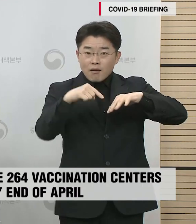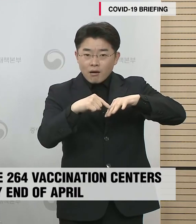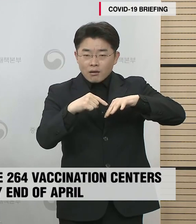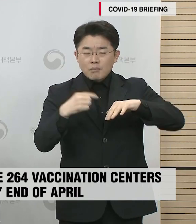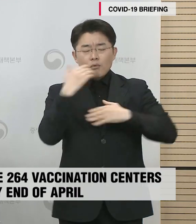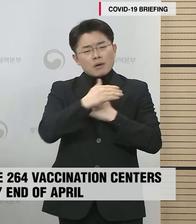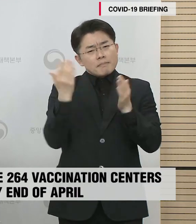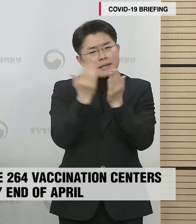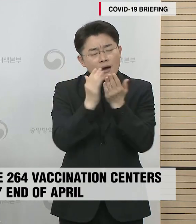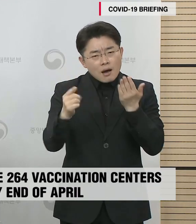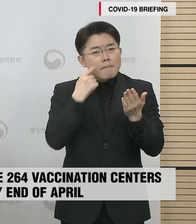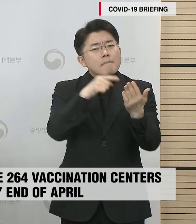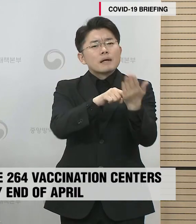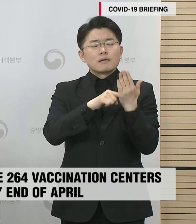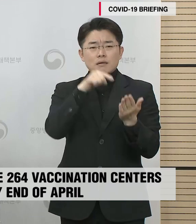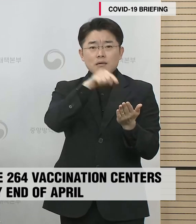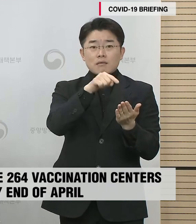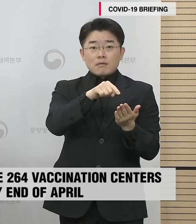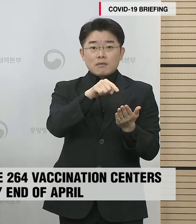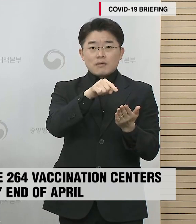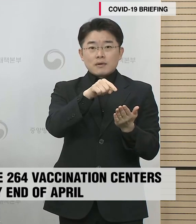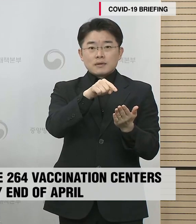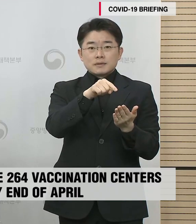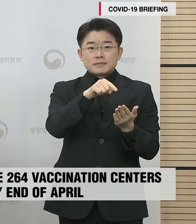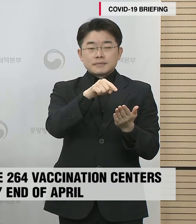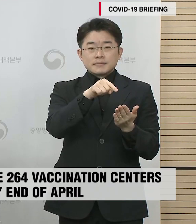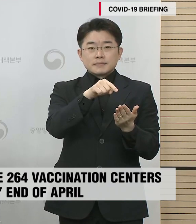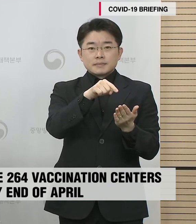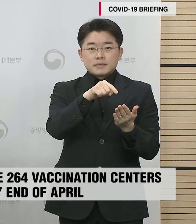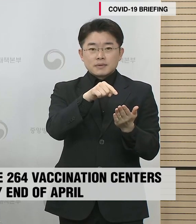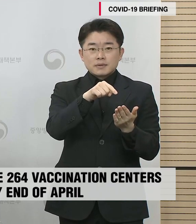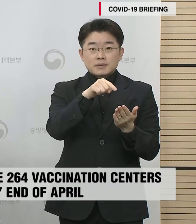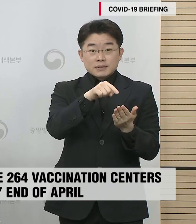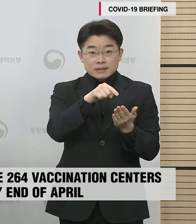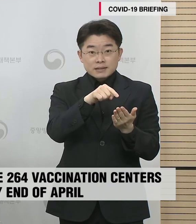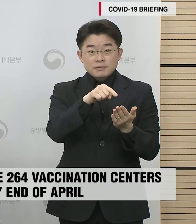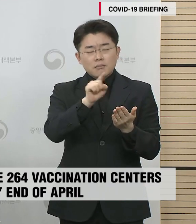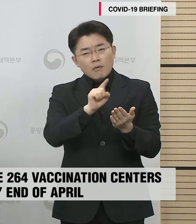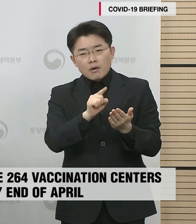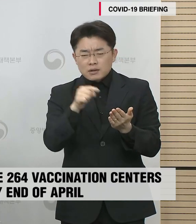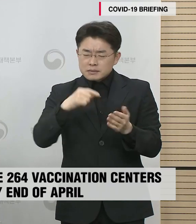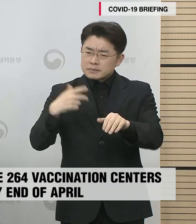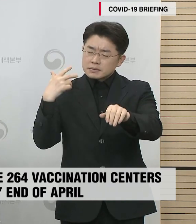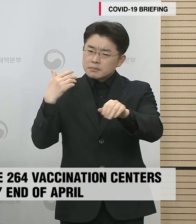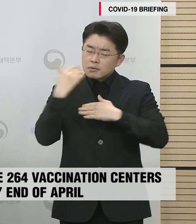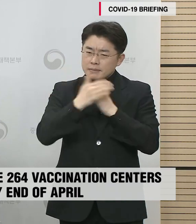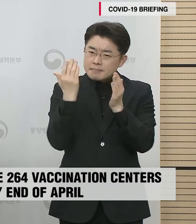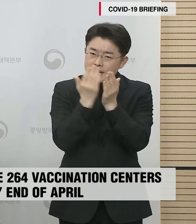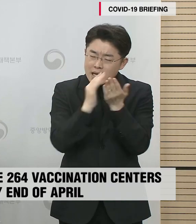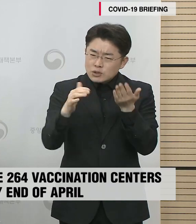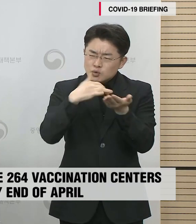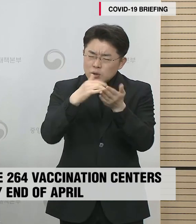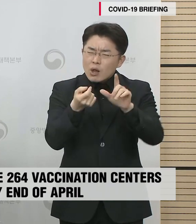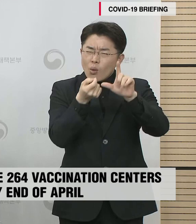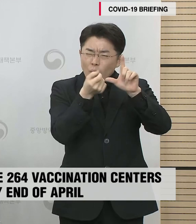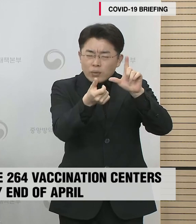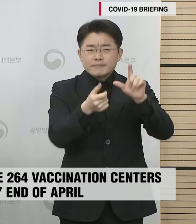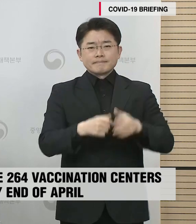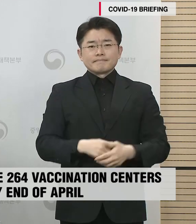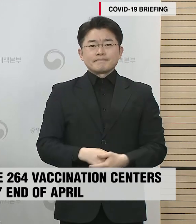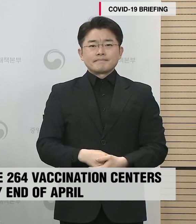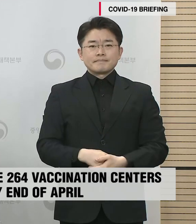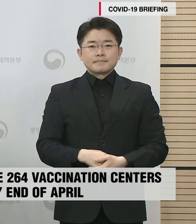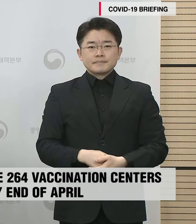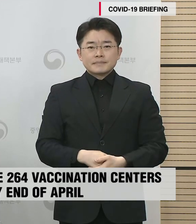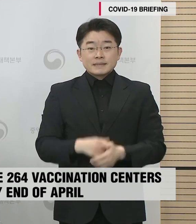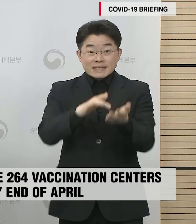has concluded that the rare blood clots that could accompany the Janssen vaccines is classified as